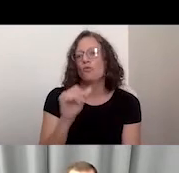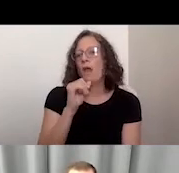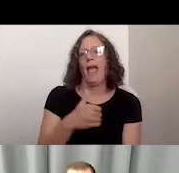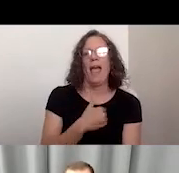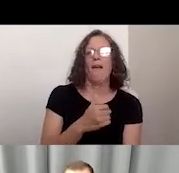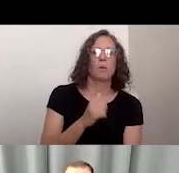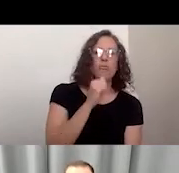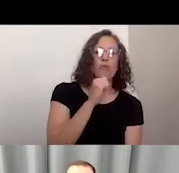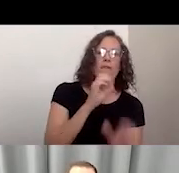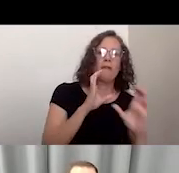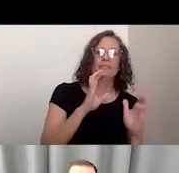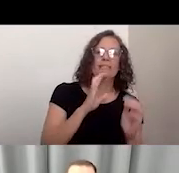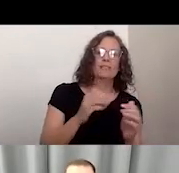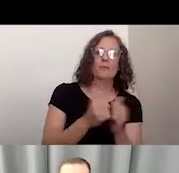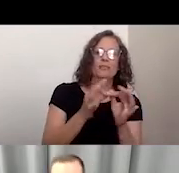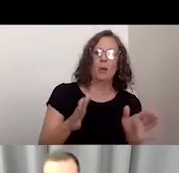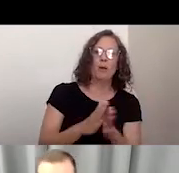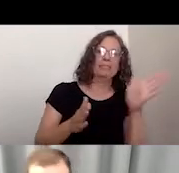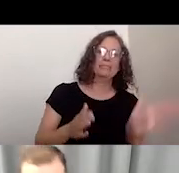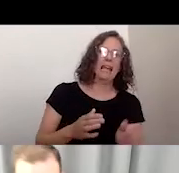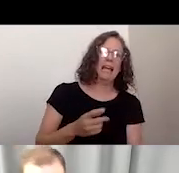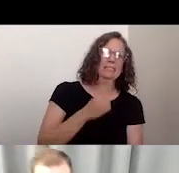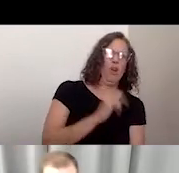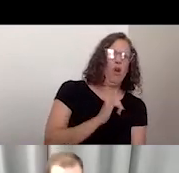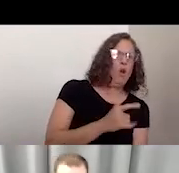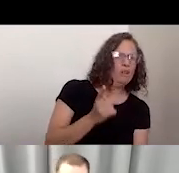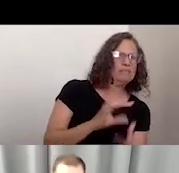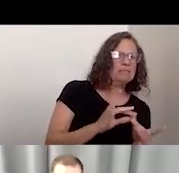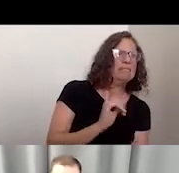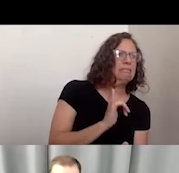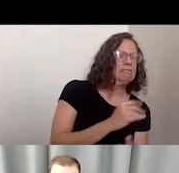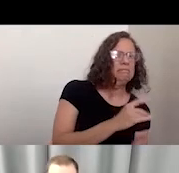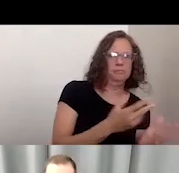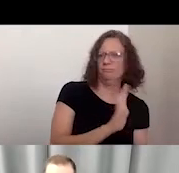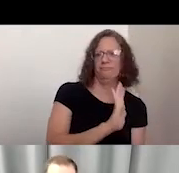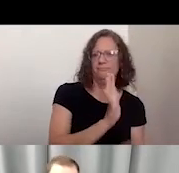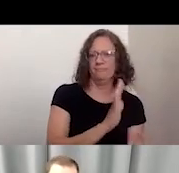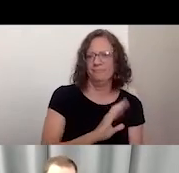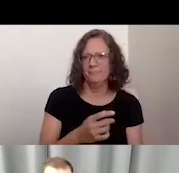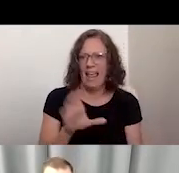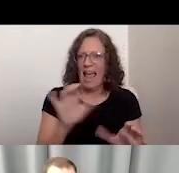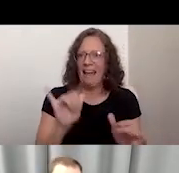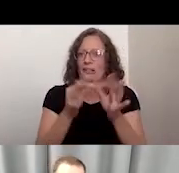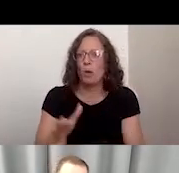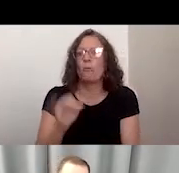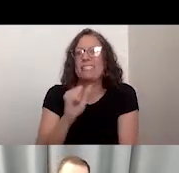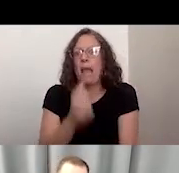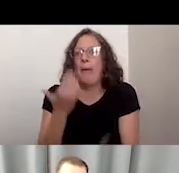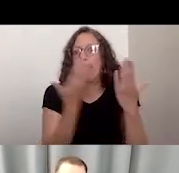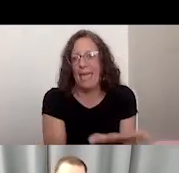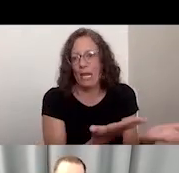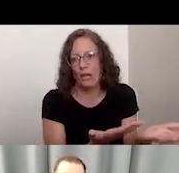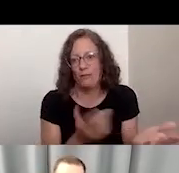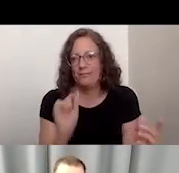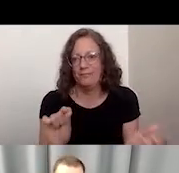me. Don't pull the interpreter aside for a private conversation, make little side comments. Please don't do